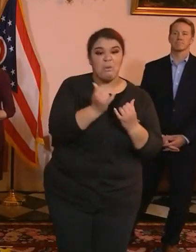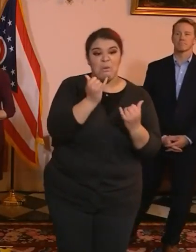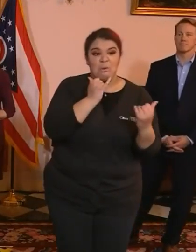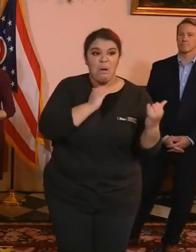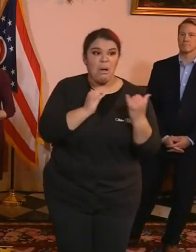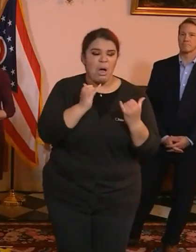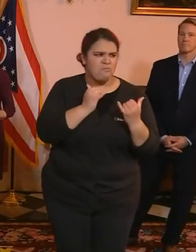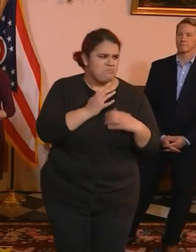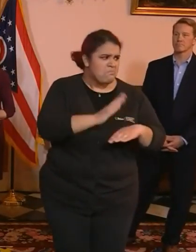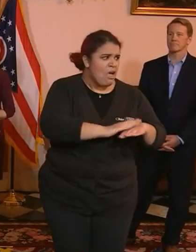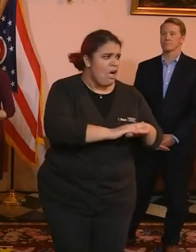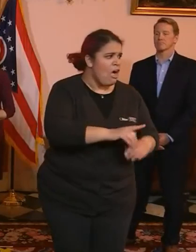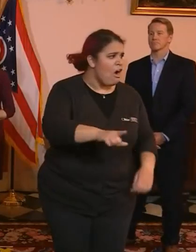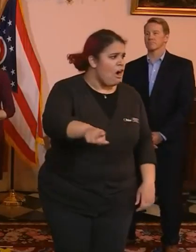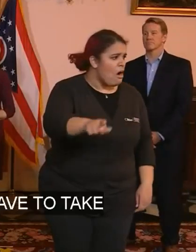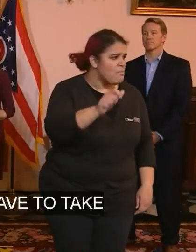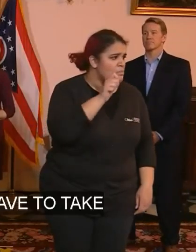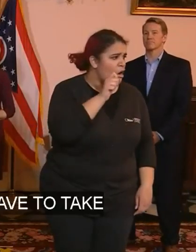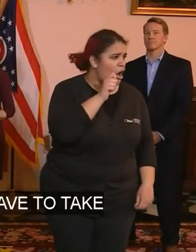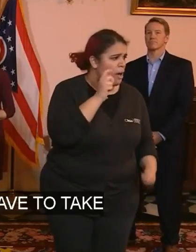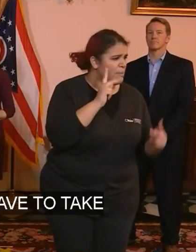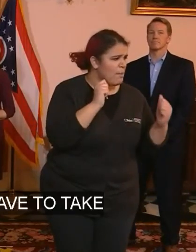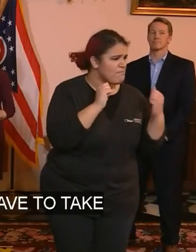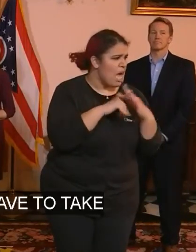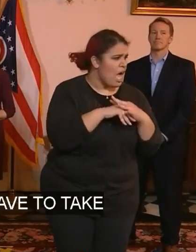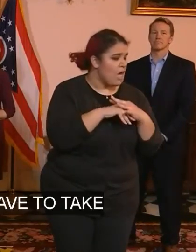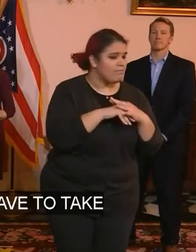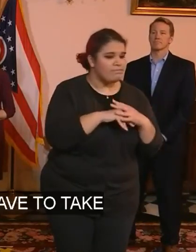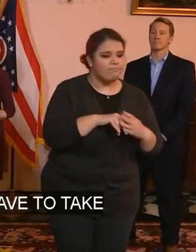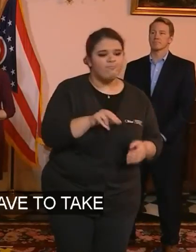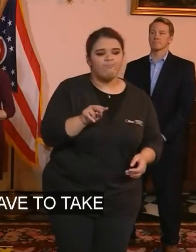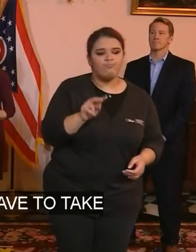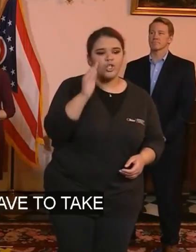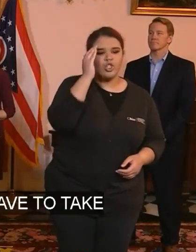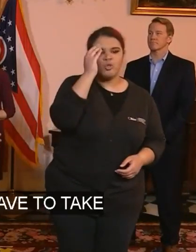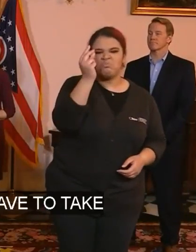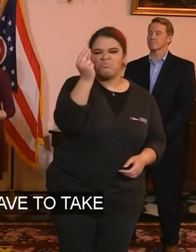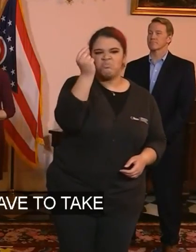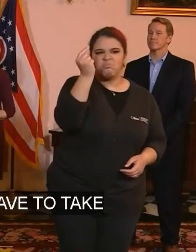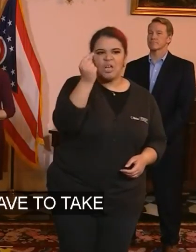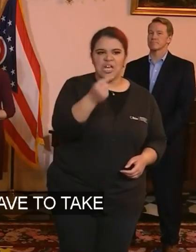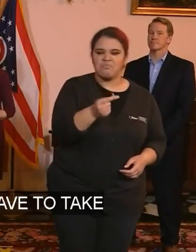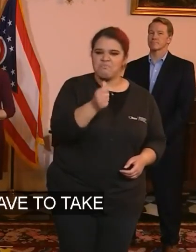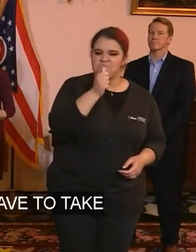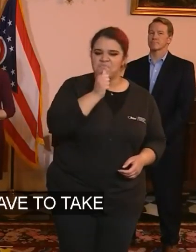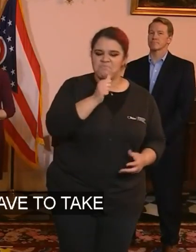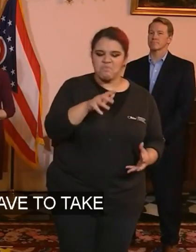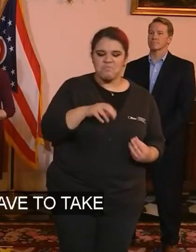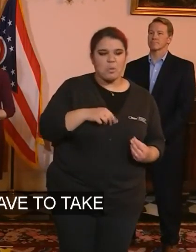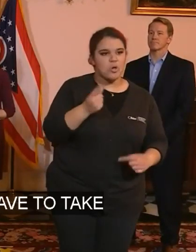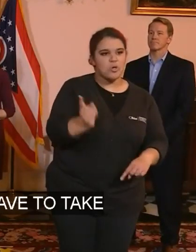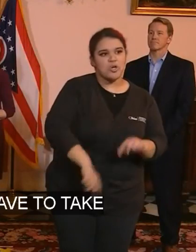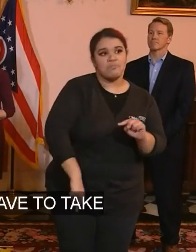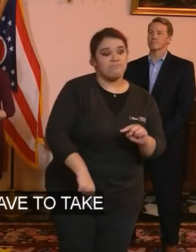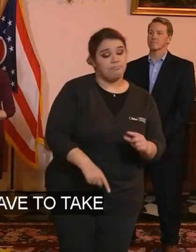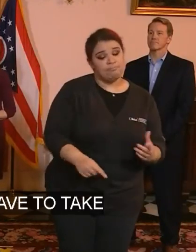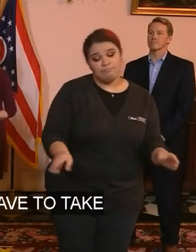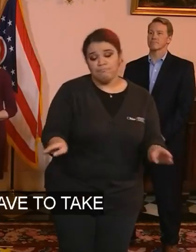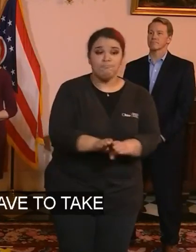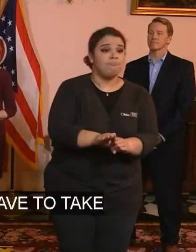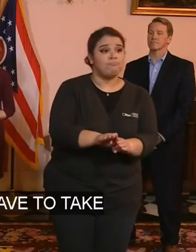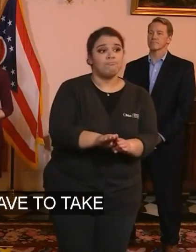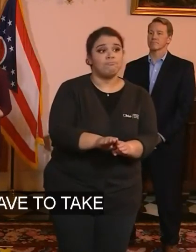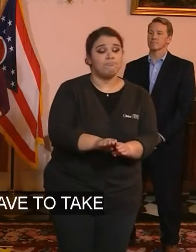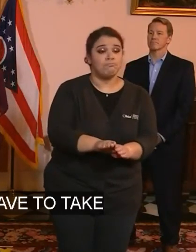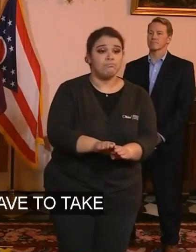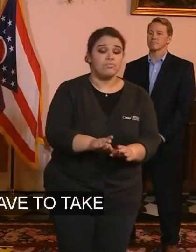this was occurring. That tipped it. That was it. We had to move. We could not tolerate that. So people, everybody's going to